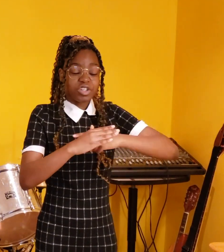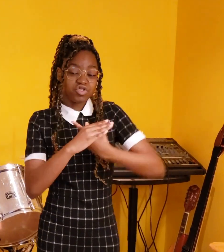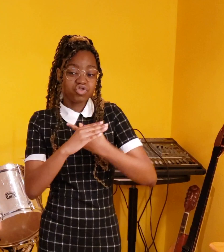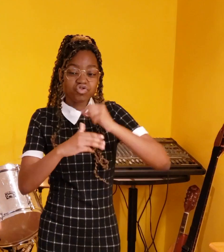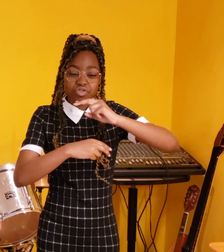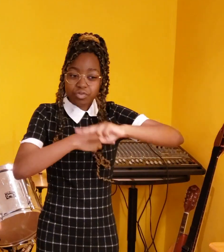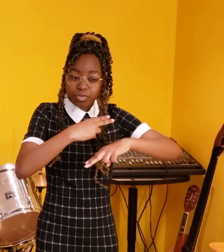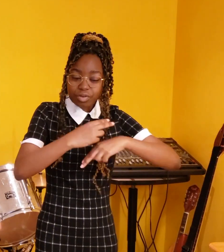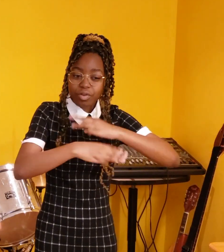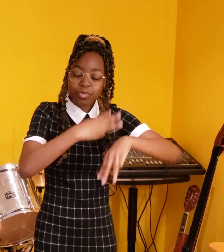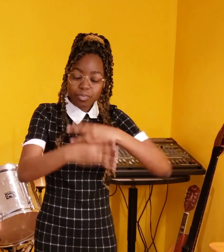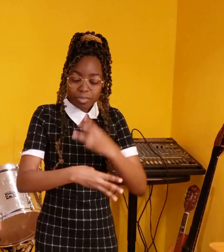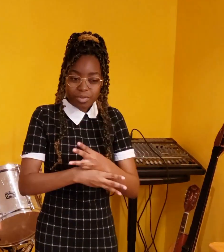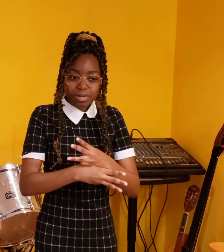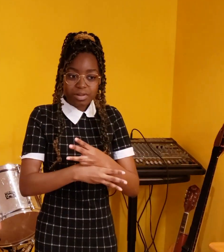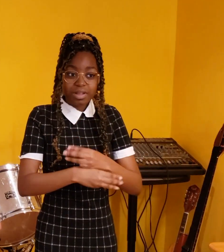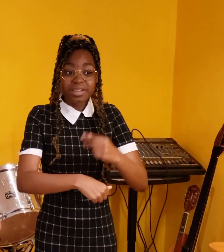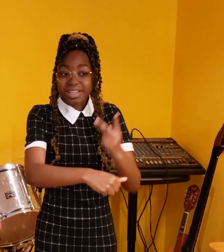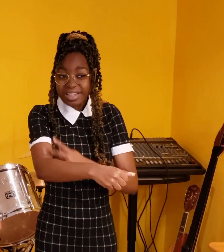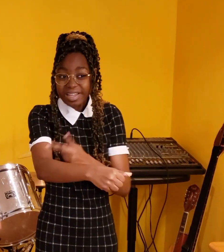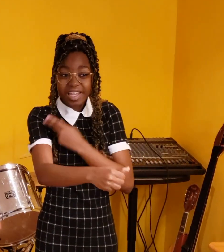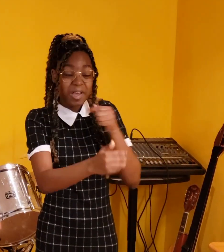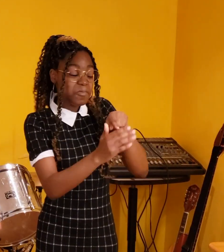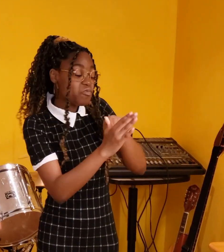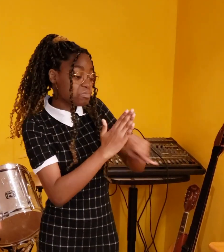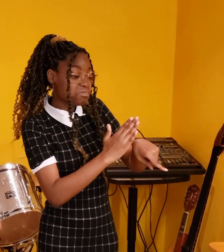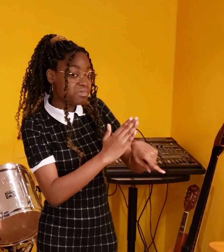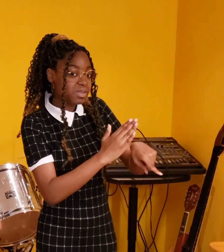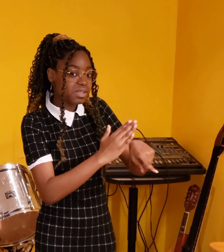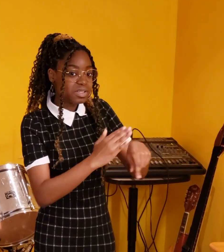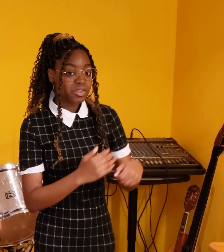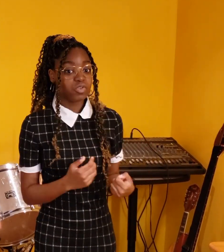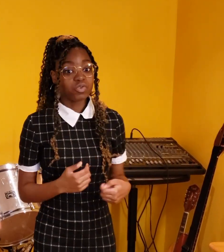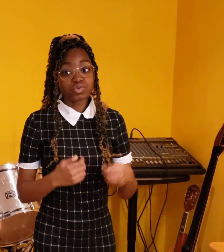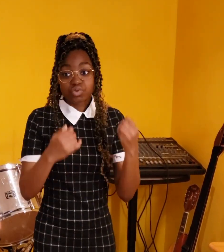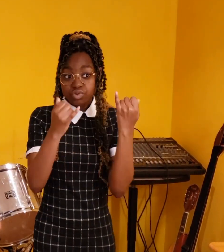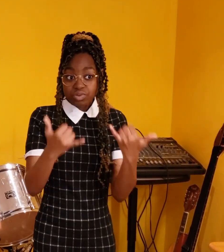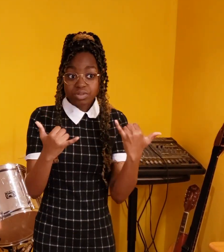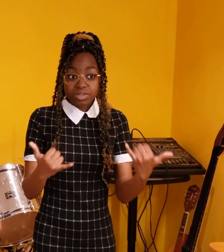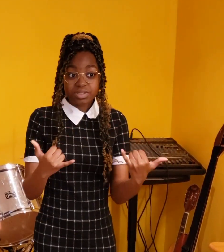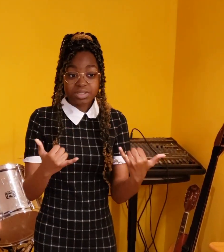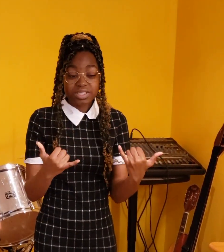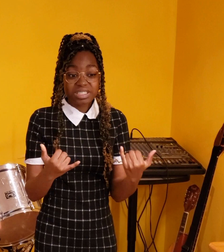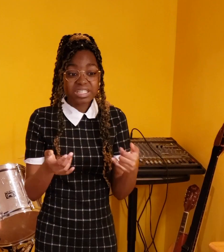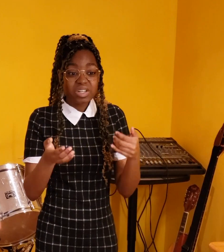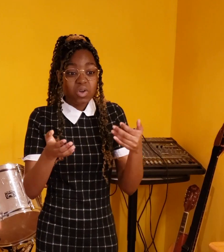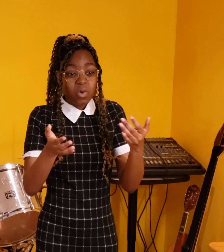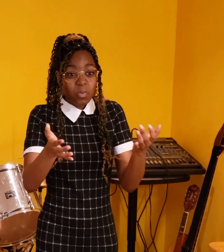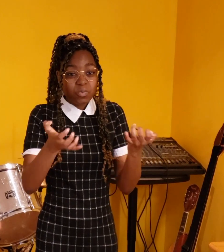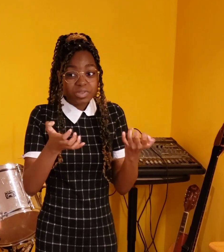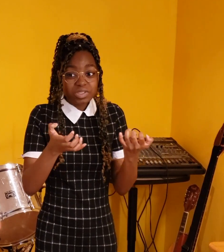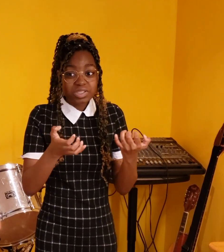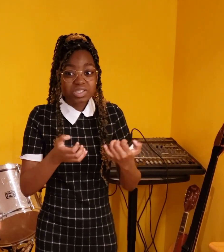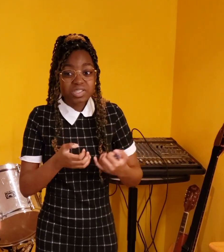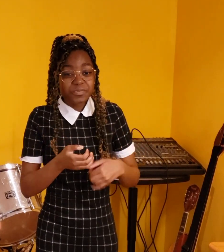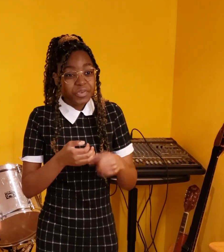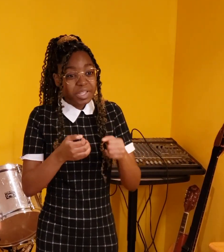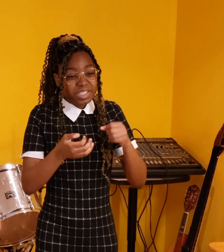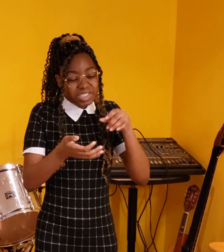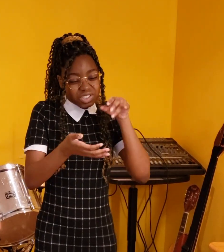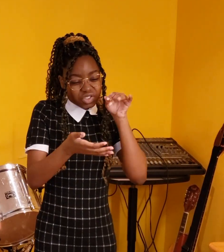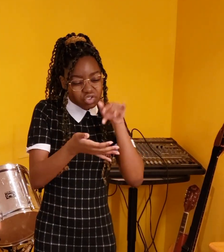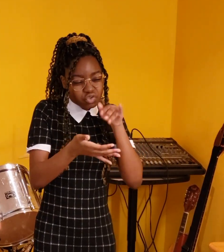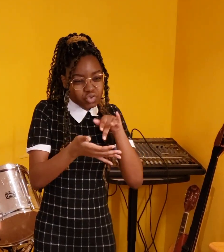So today what we want to do is I want us to take a little bit of a peek into the world, into